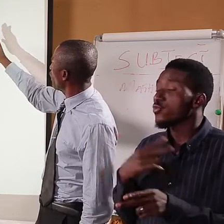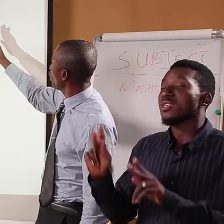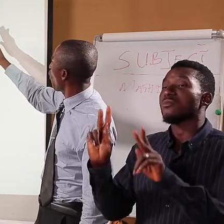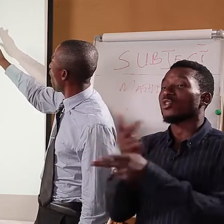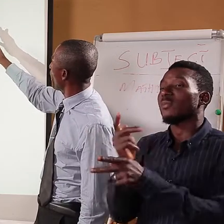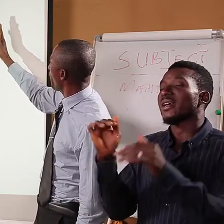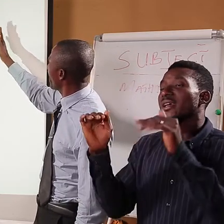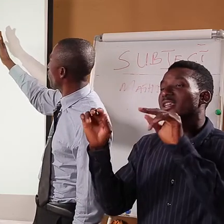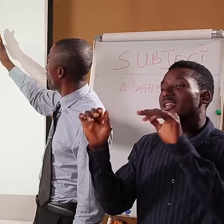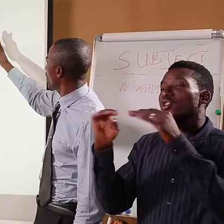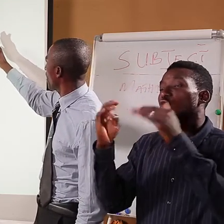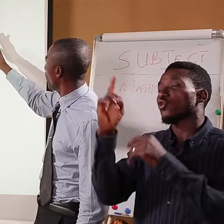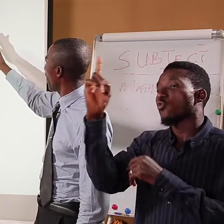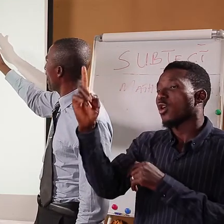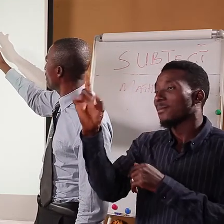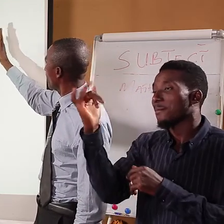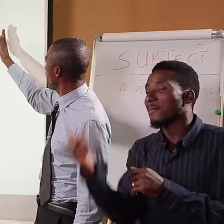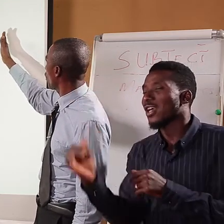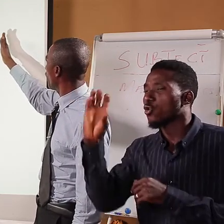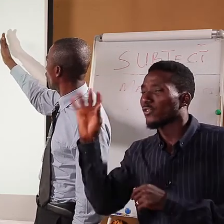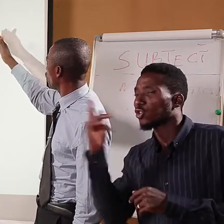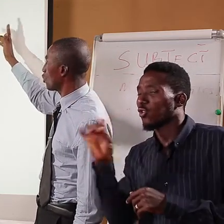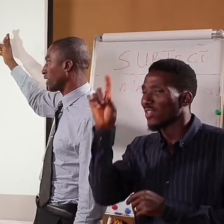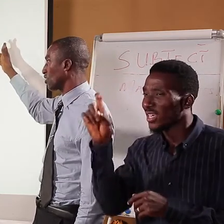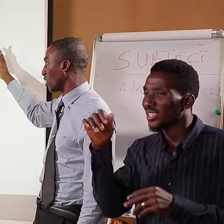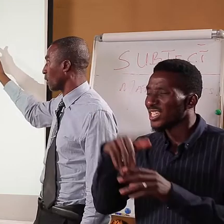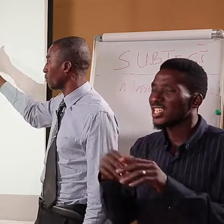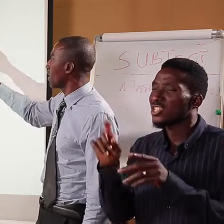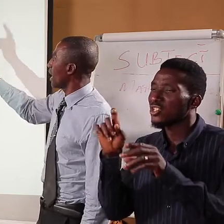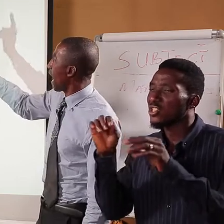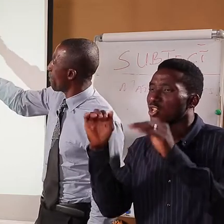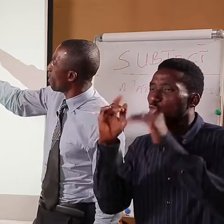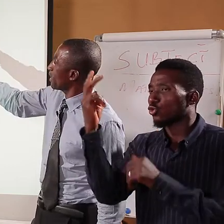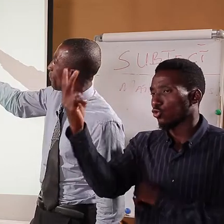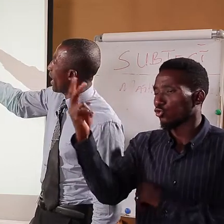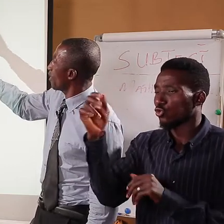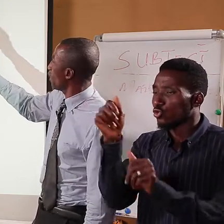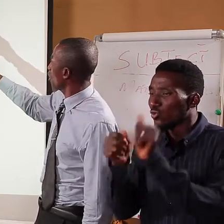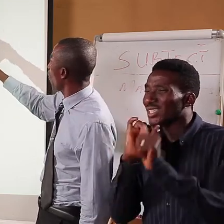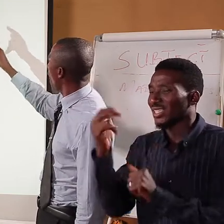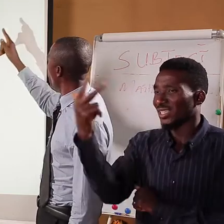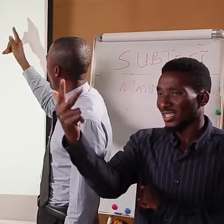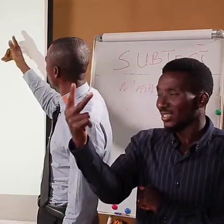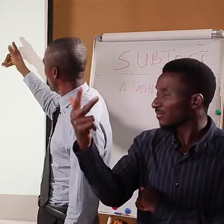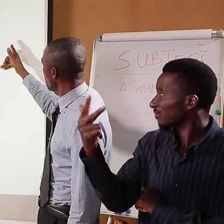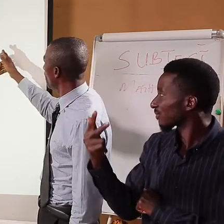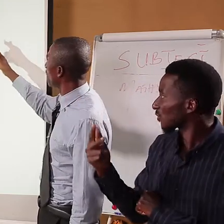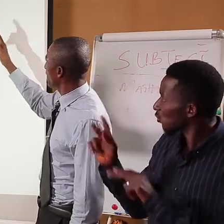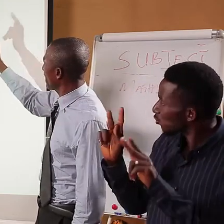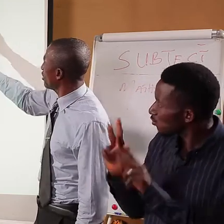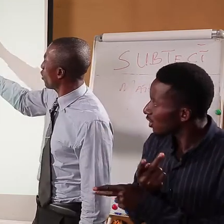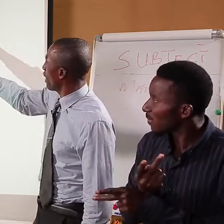multiply equation 1 by the coefficient of x in equation 2, which is 3. I multiply equation 1 by